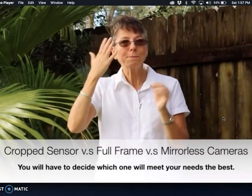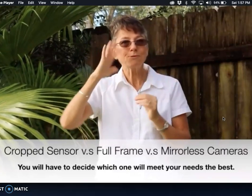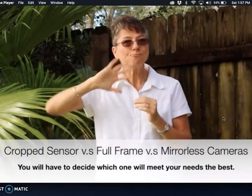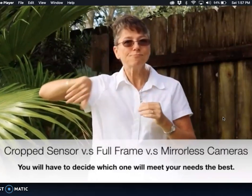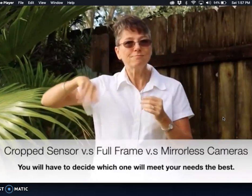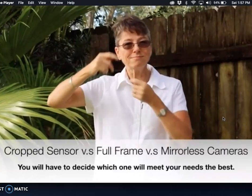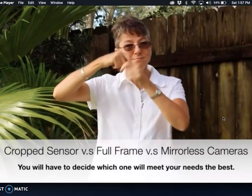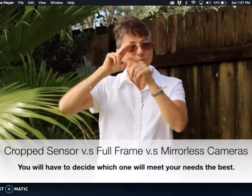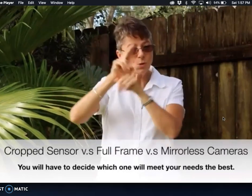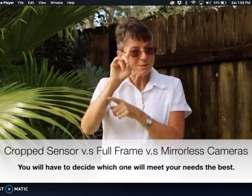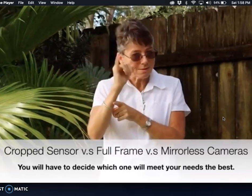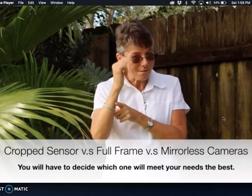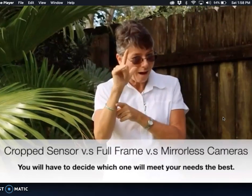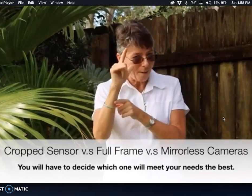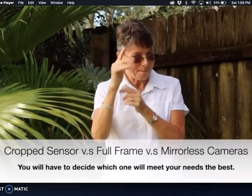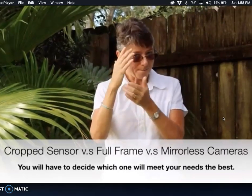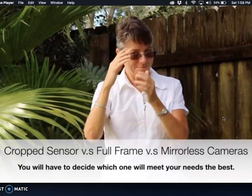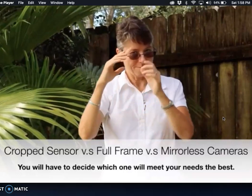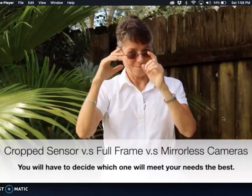Or there are mirrorless cameras,